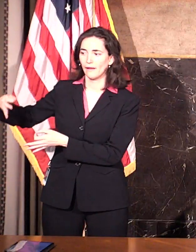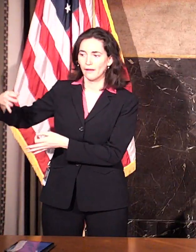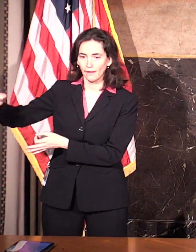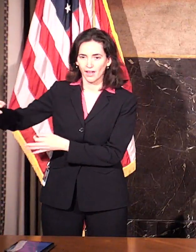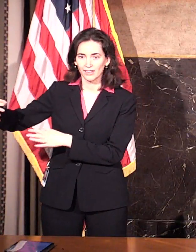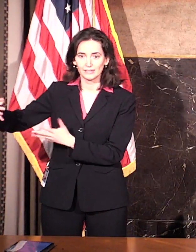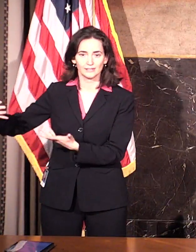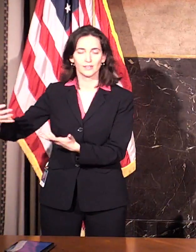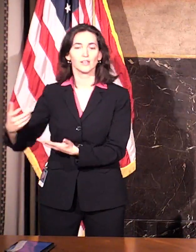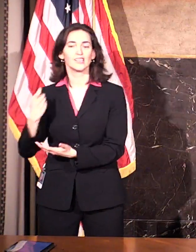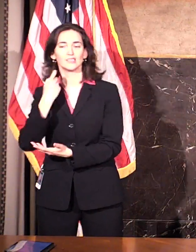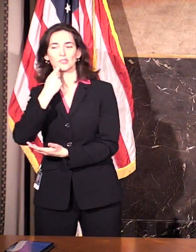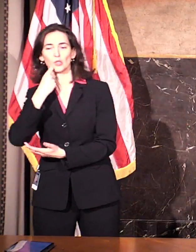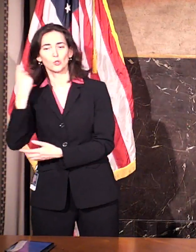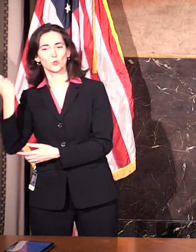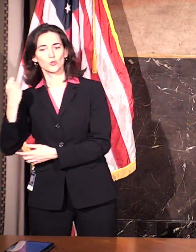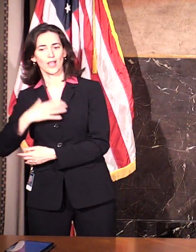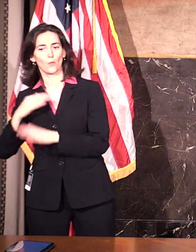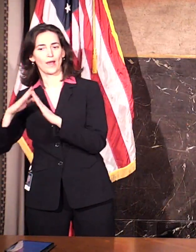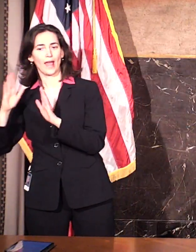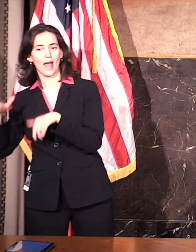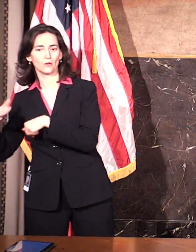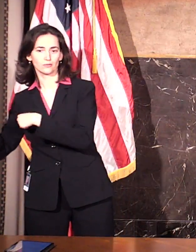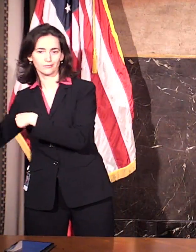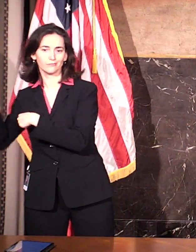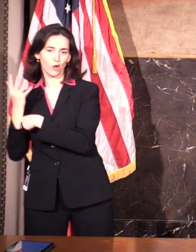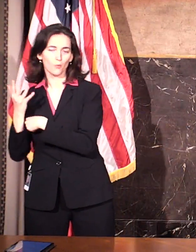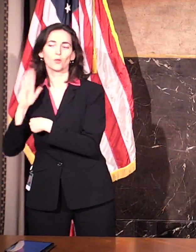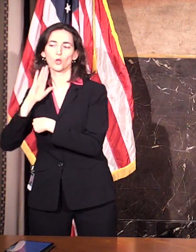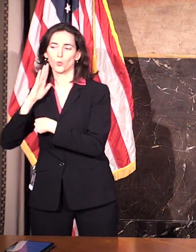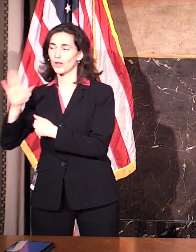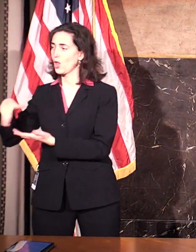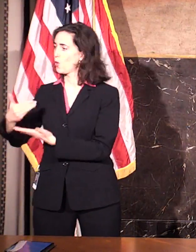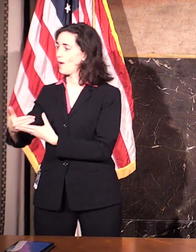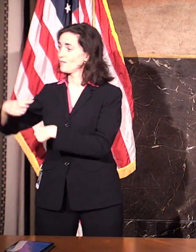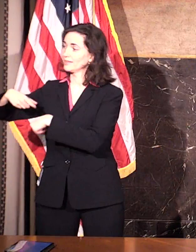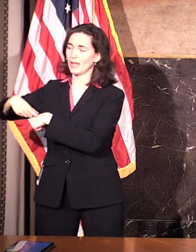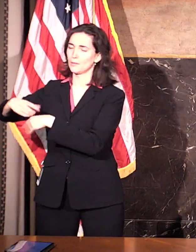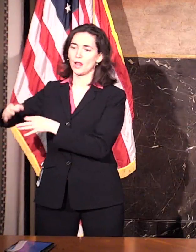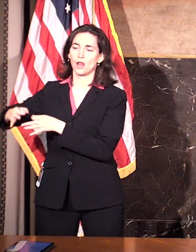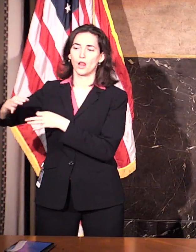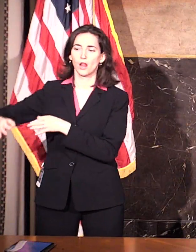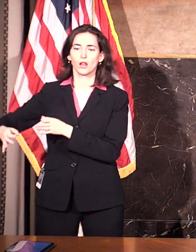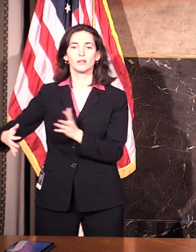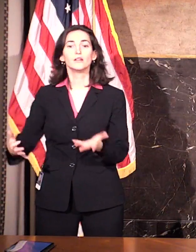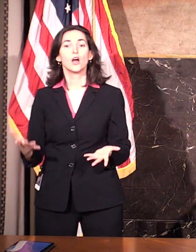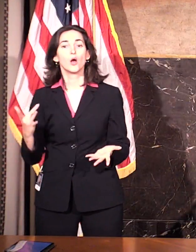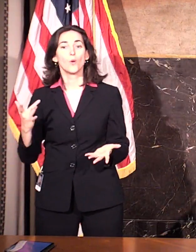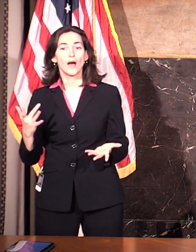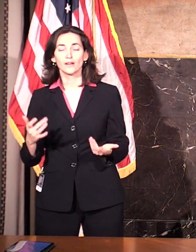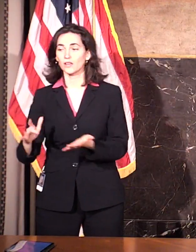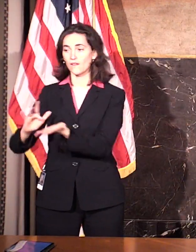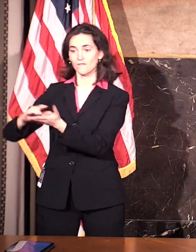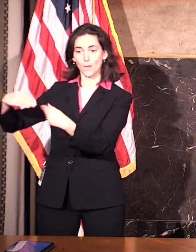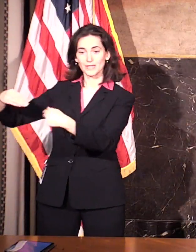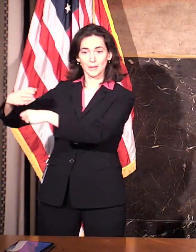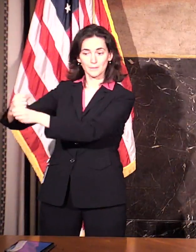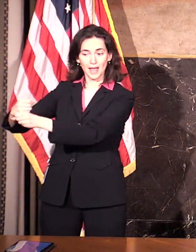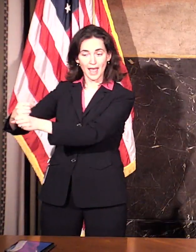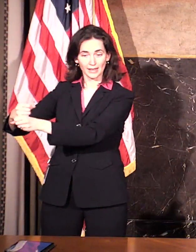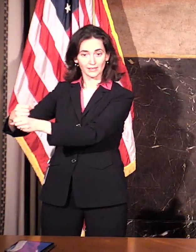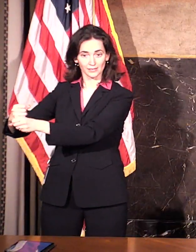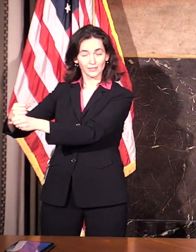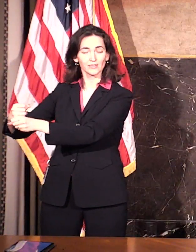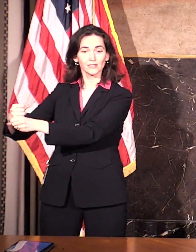on Tuesday, and that's for a variety of factors. Employees were having a hard time getting to the pharmaceutical manufacturing